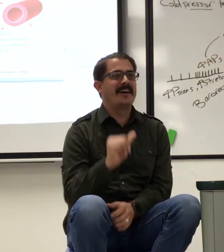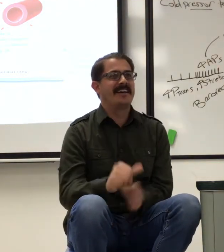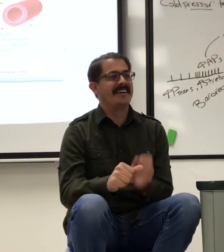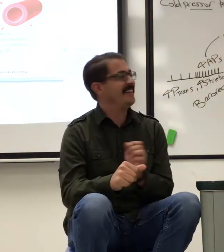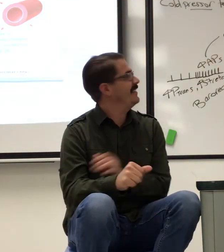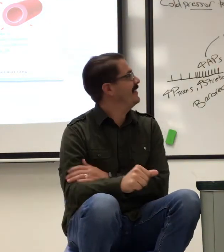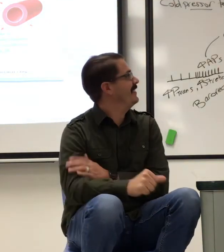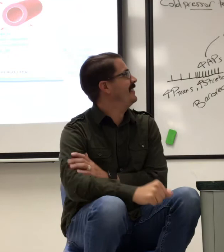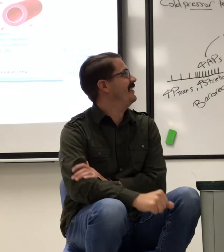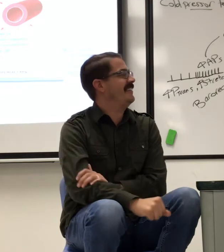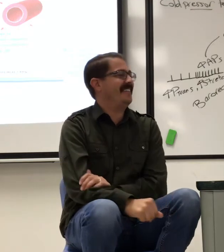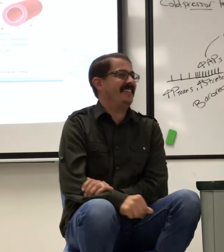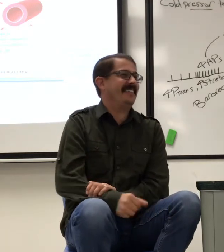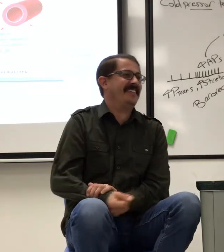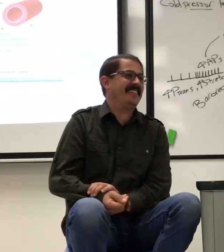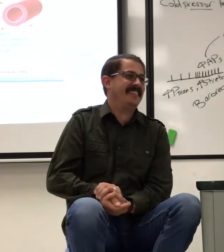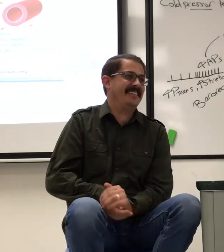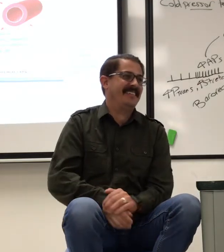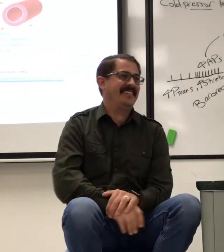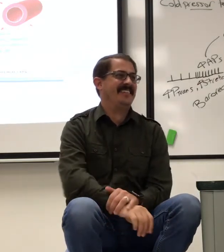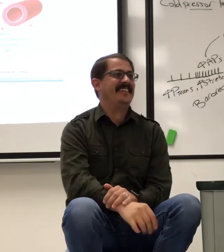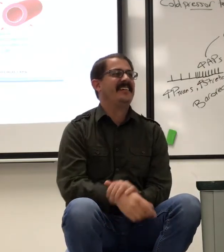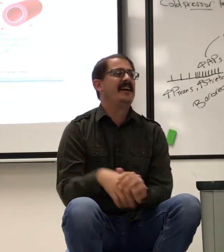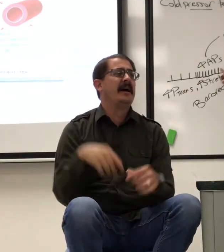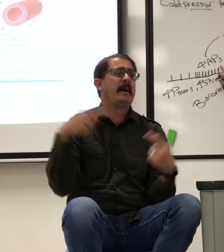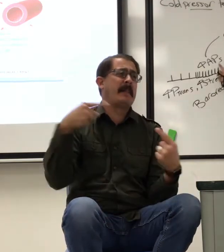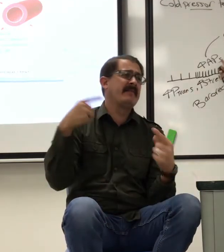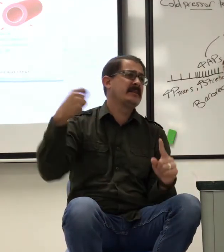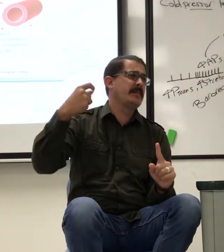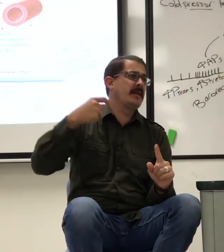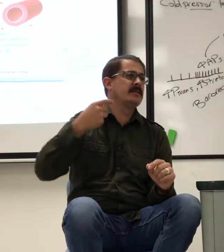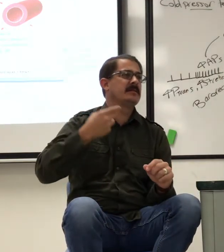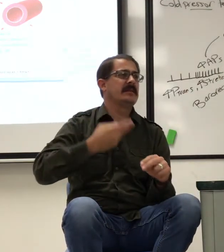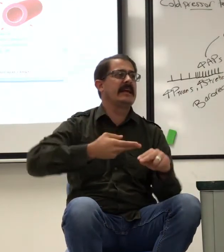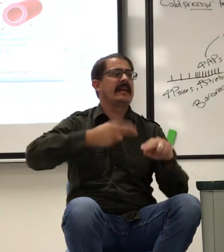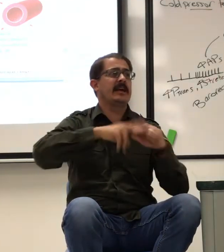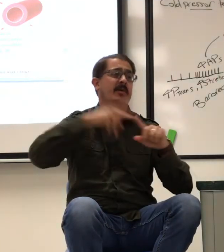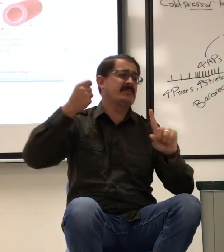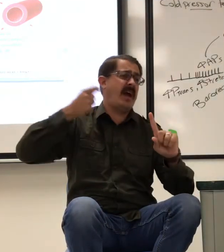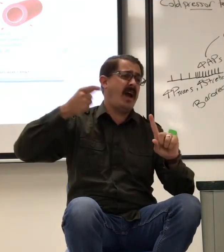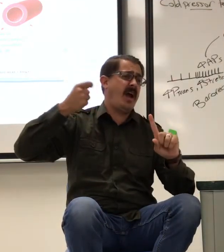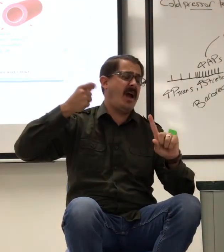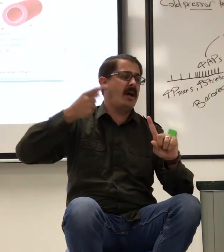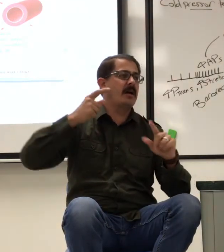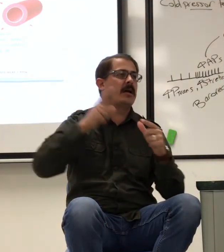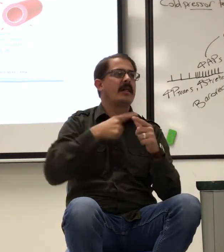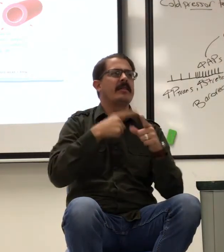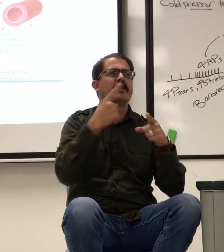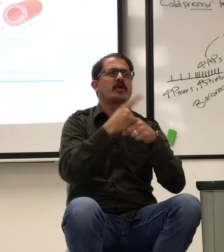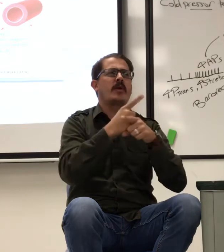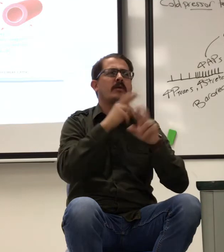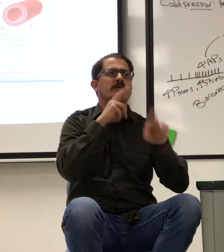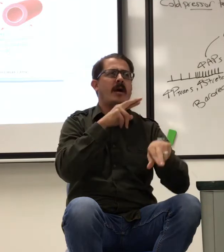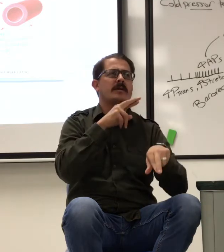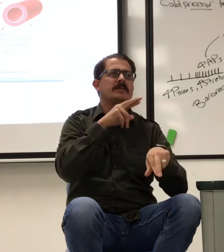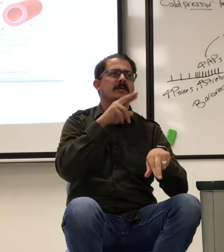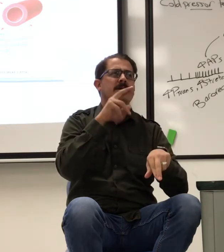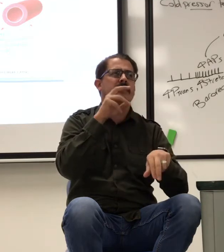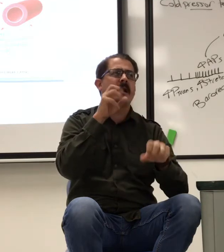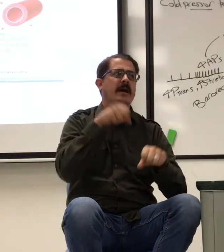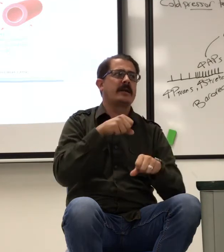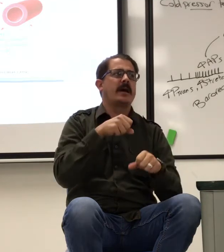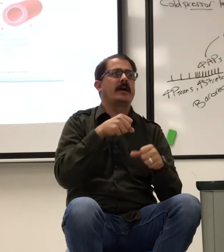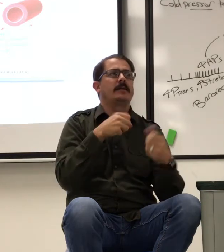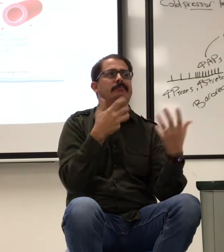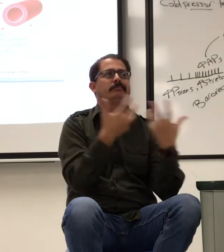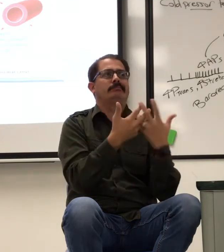This is what's happening. Okay, oh, painful stimulus, boom, increased firing. Okay, what's the correct response? I compare this input,